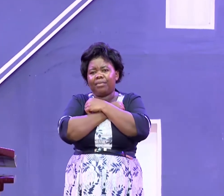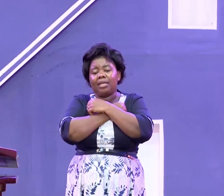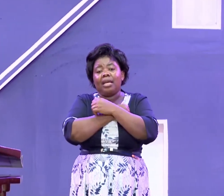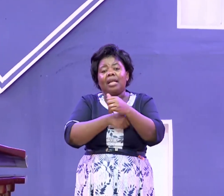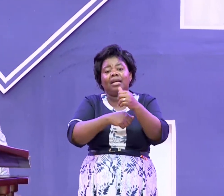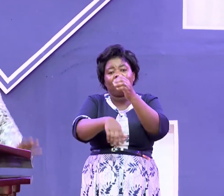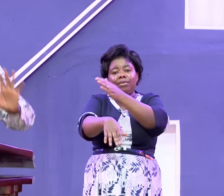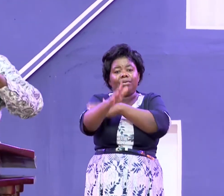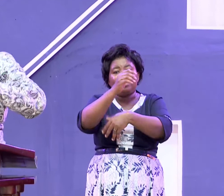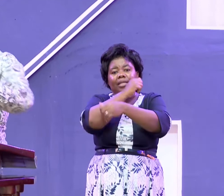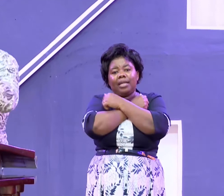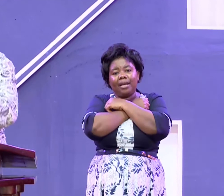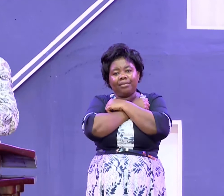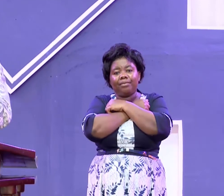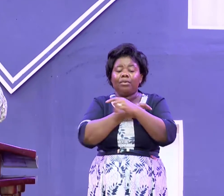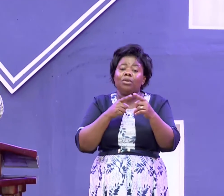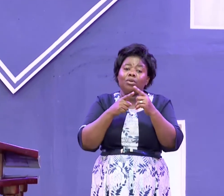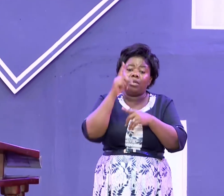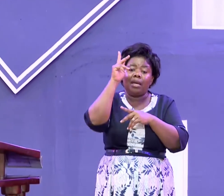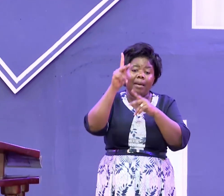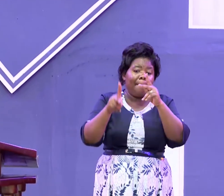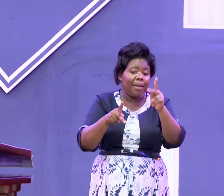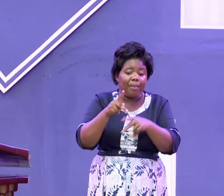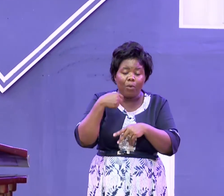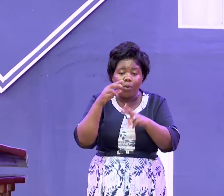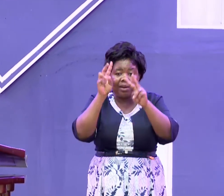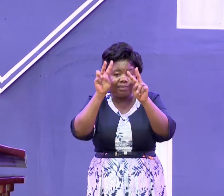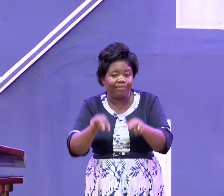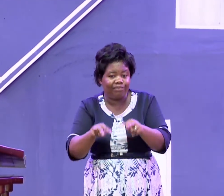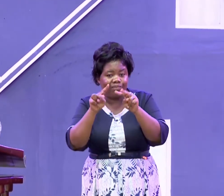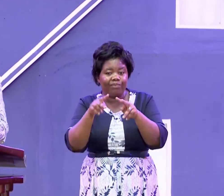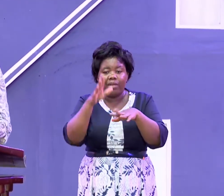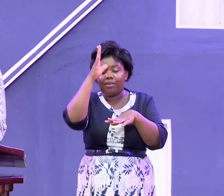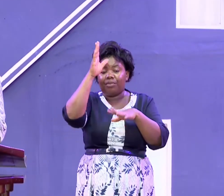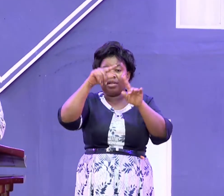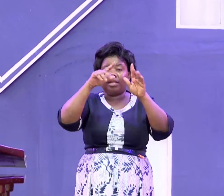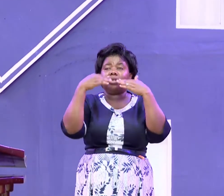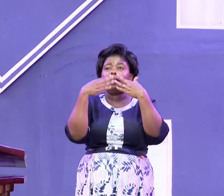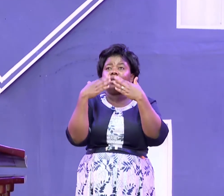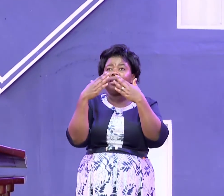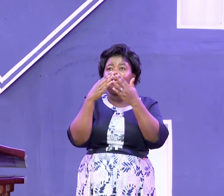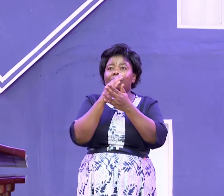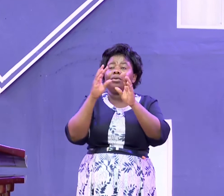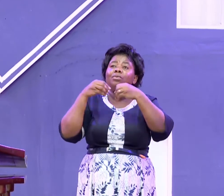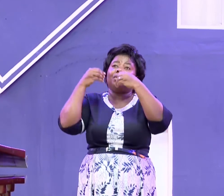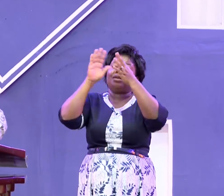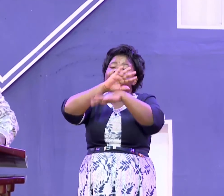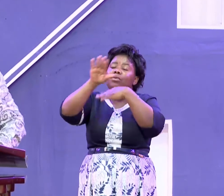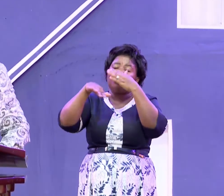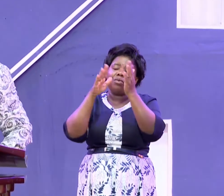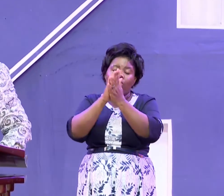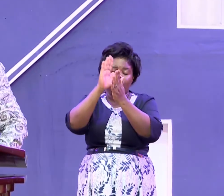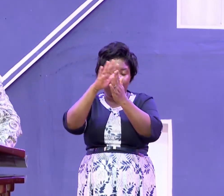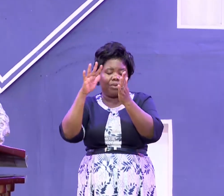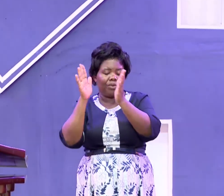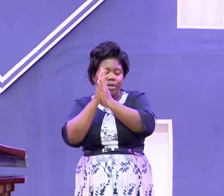Agape love to the least of the brethren. Father, we thank you. We give you all the glory and the honor,